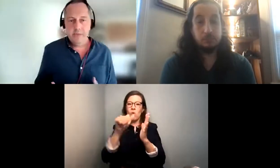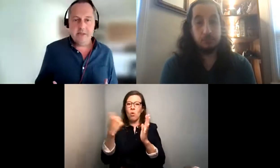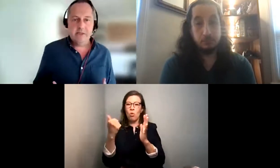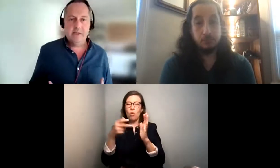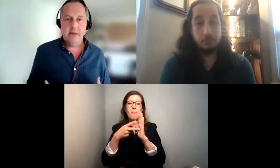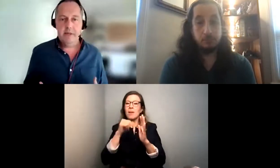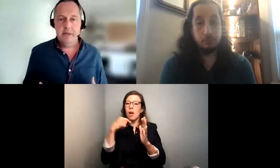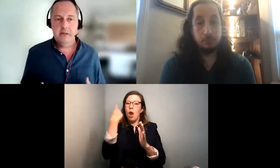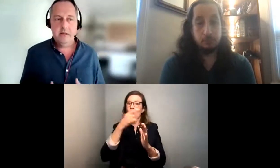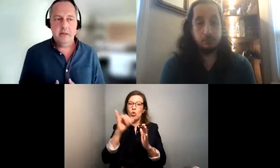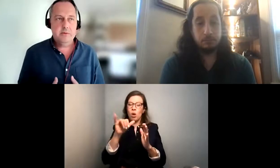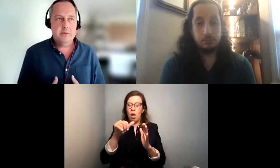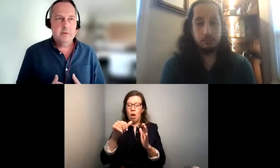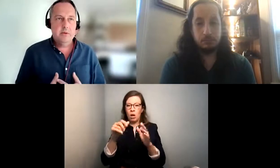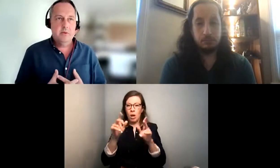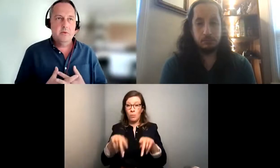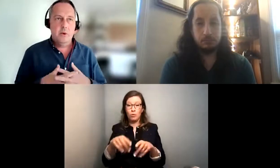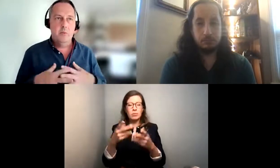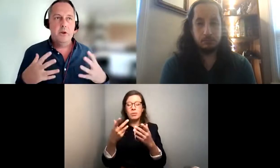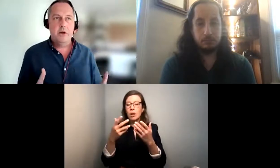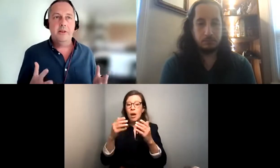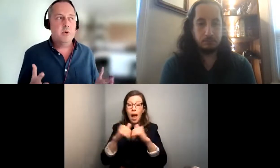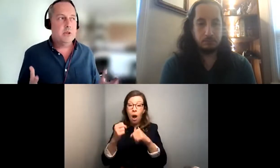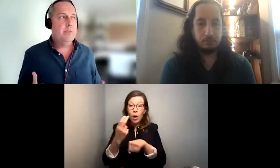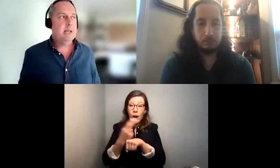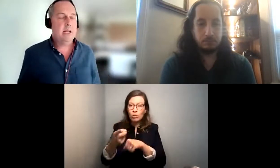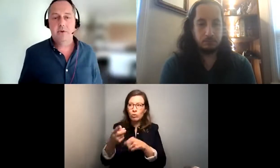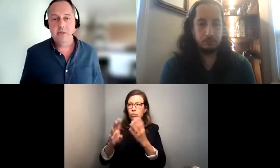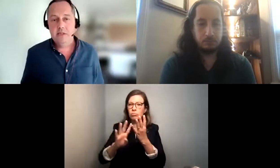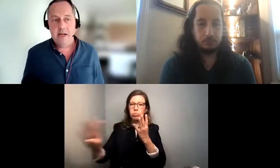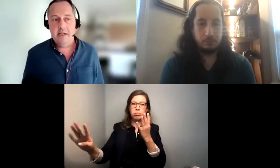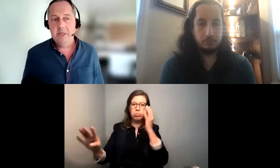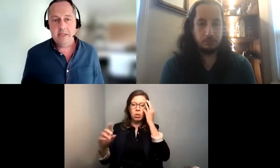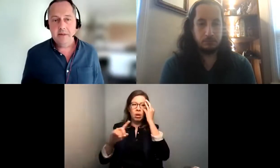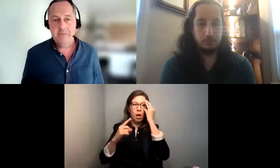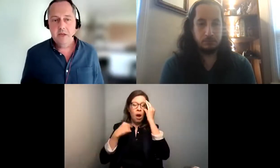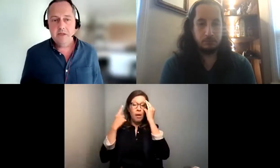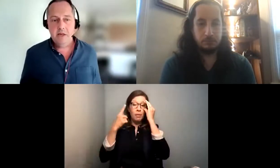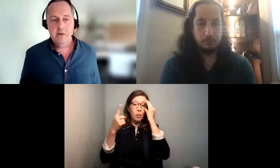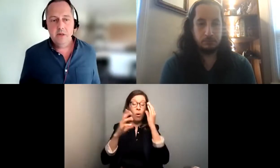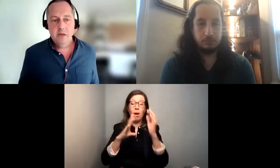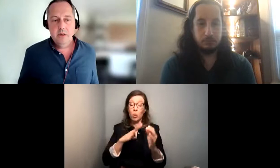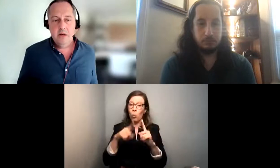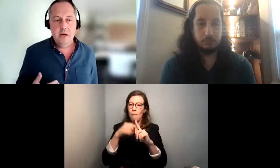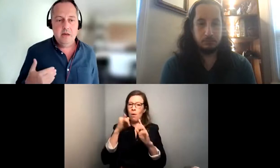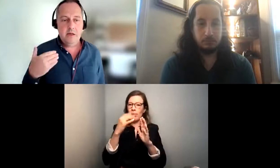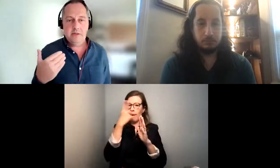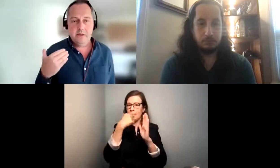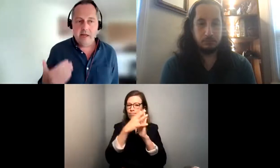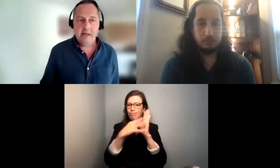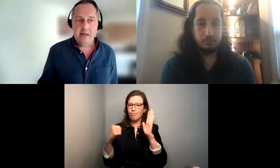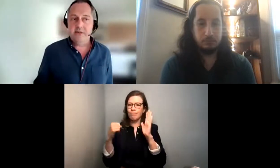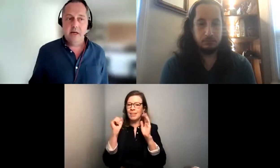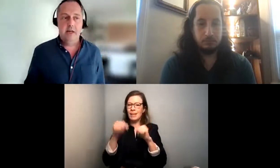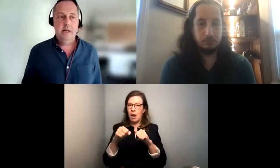are immense. I mean, you know, and I think one of the biggest selling points is anonymity. So as